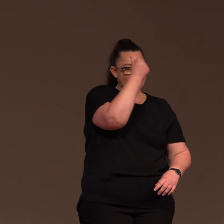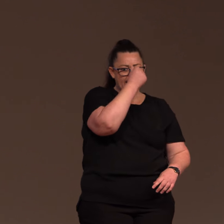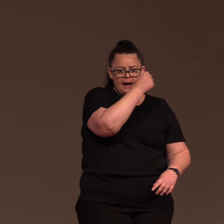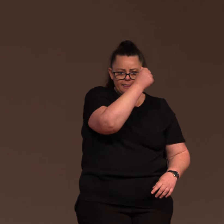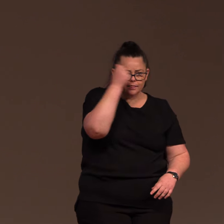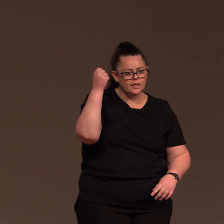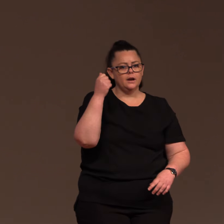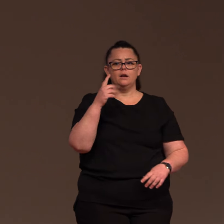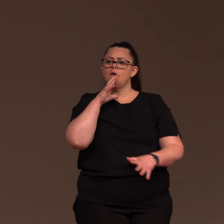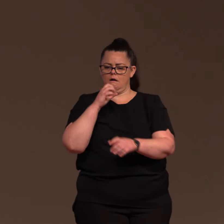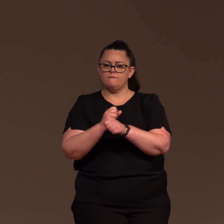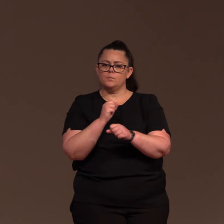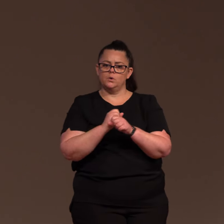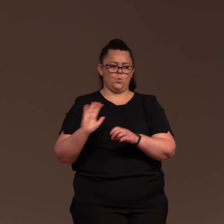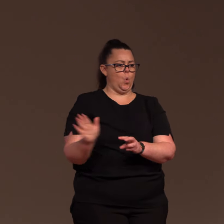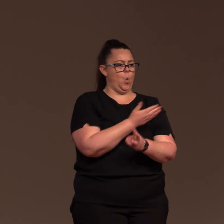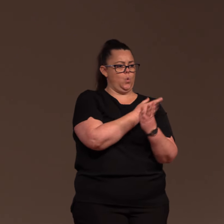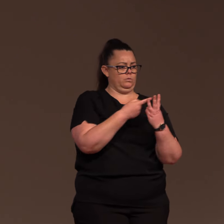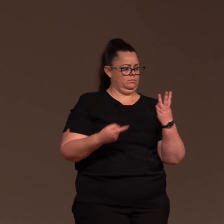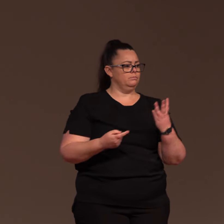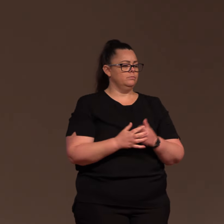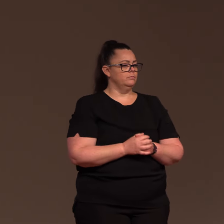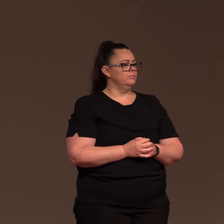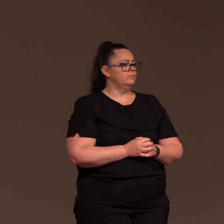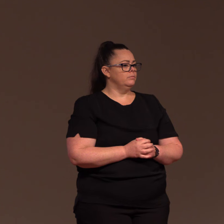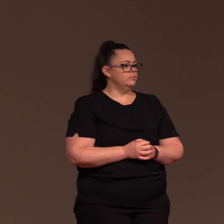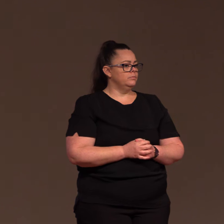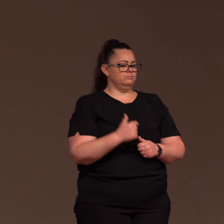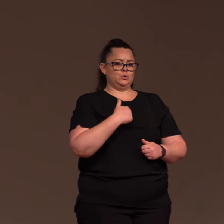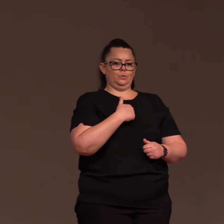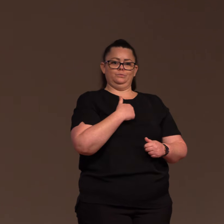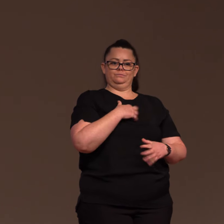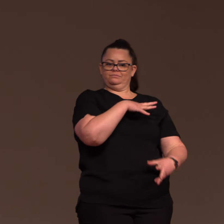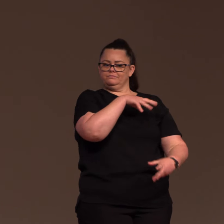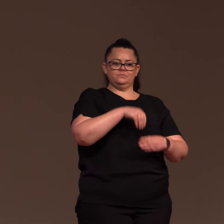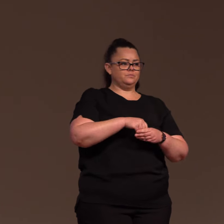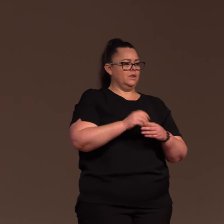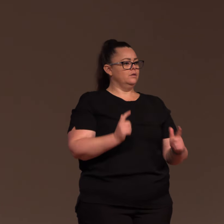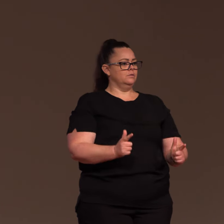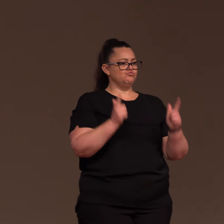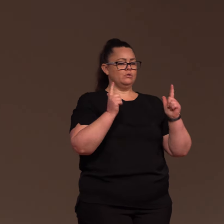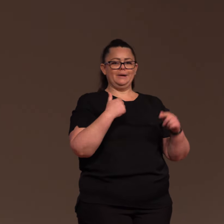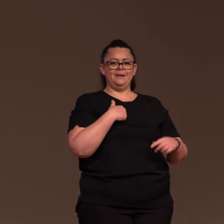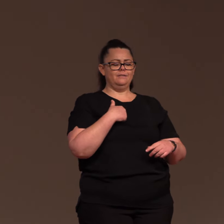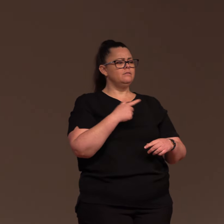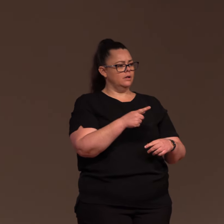As Deputy Premier, I'm sure you can appreciate there's so much activity taking place each and every day, but I've got to tell you, the best